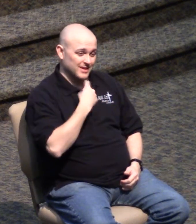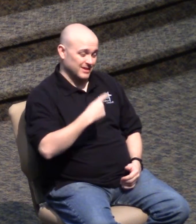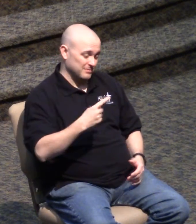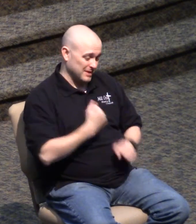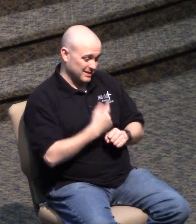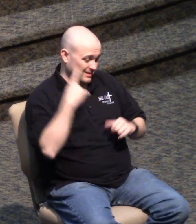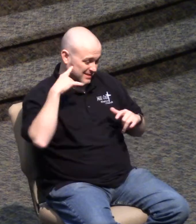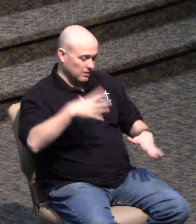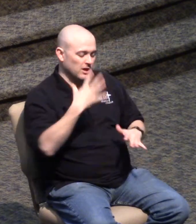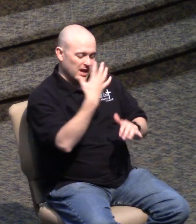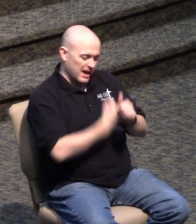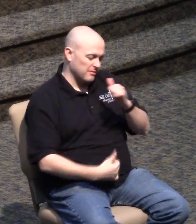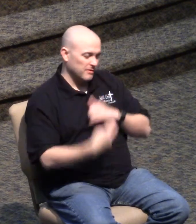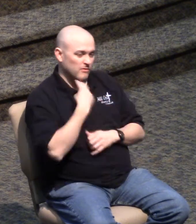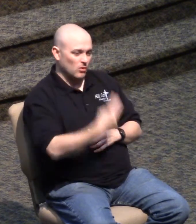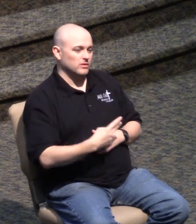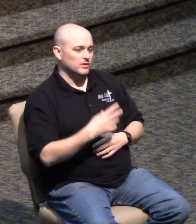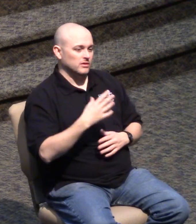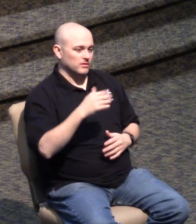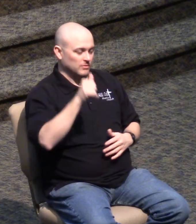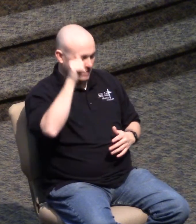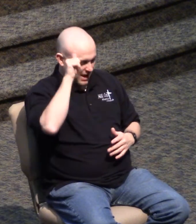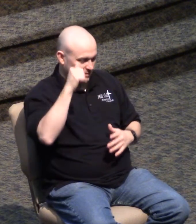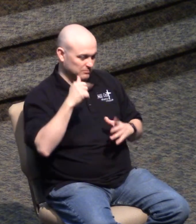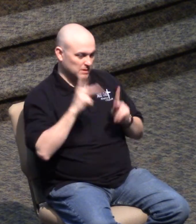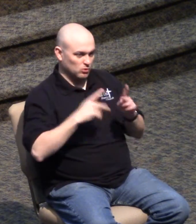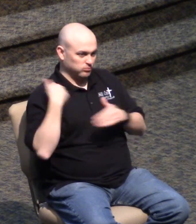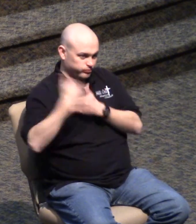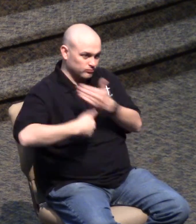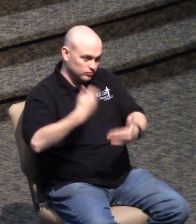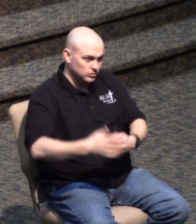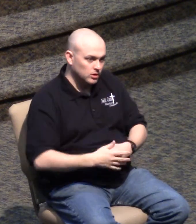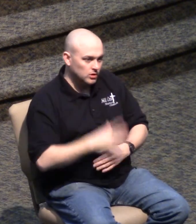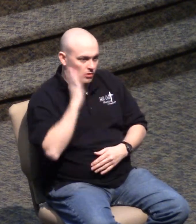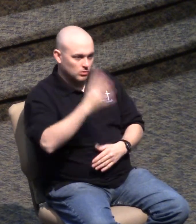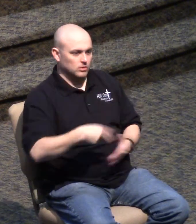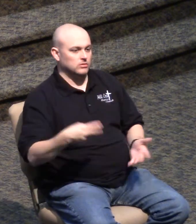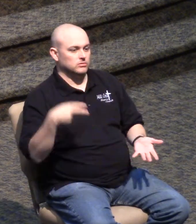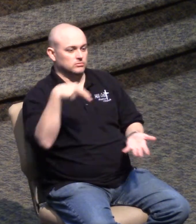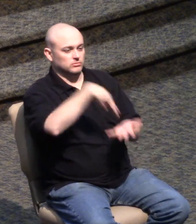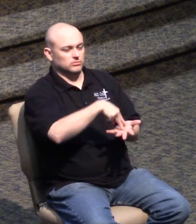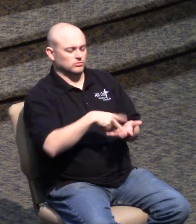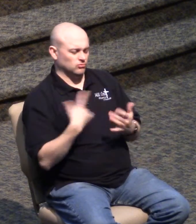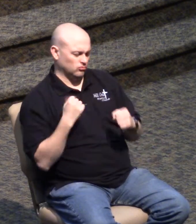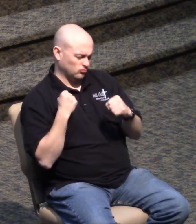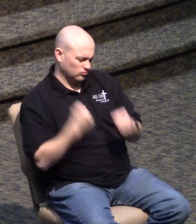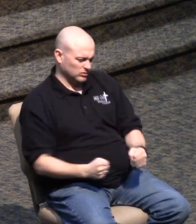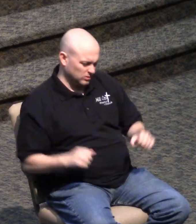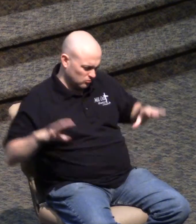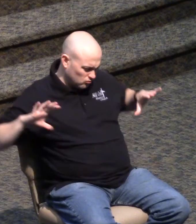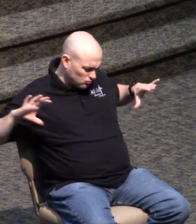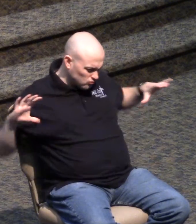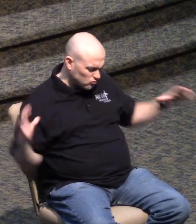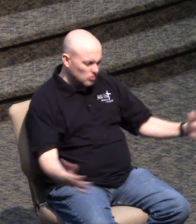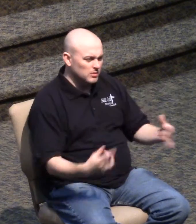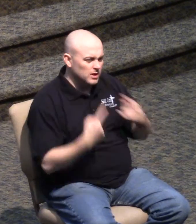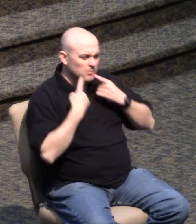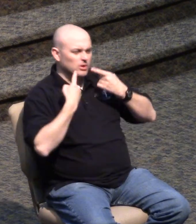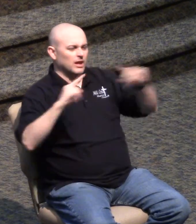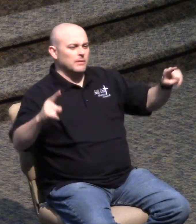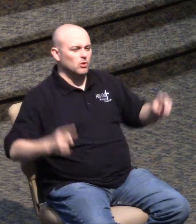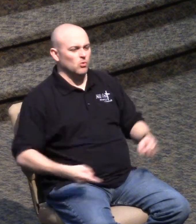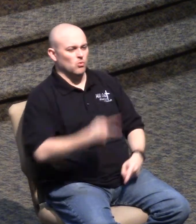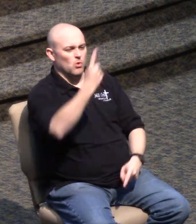sound, every voice of Adam's race, shall rise in a mighty chorus and proclaim